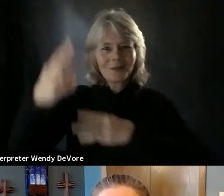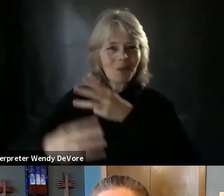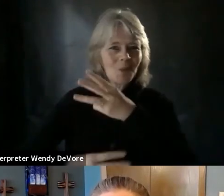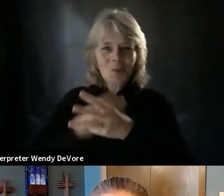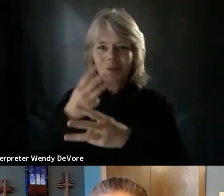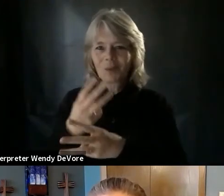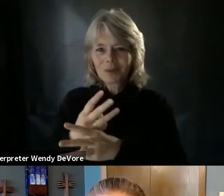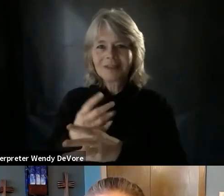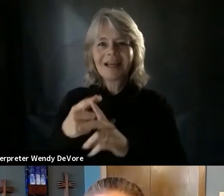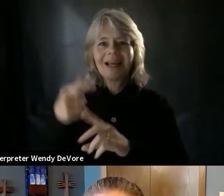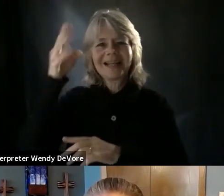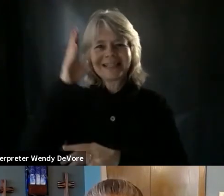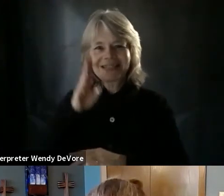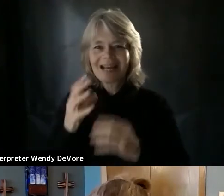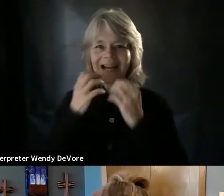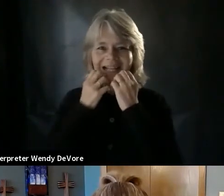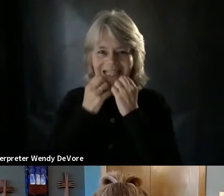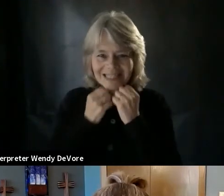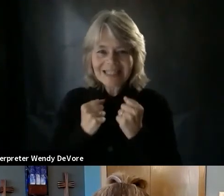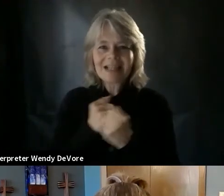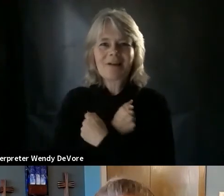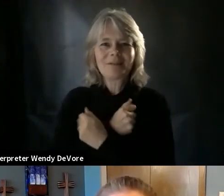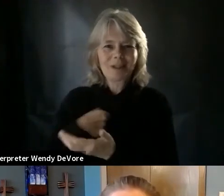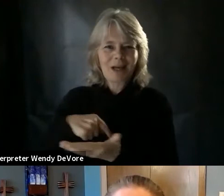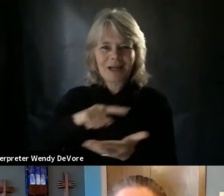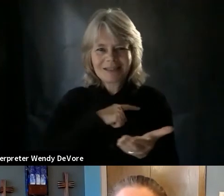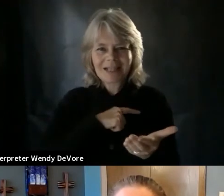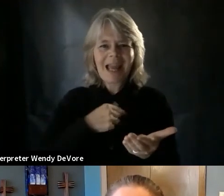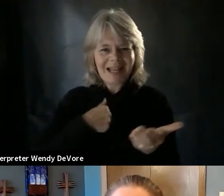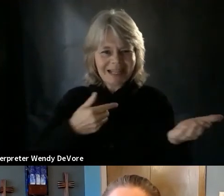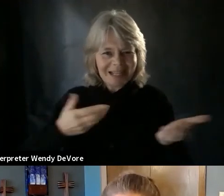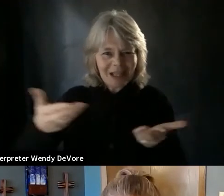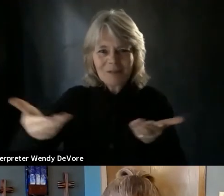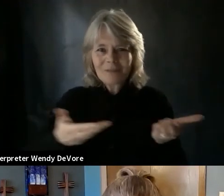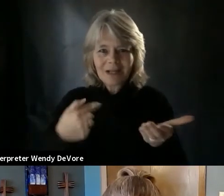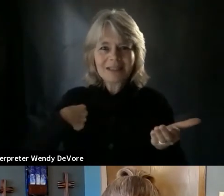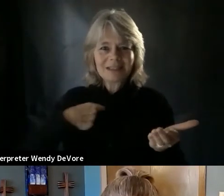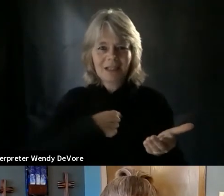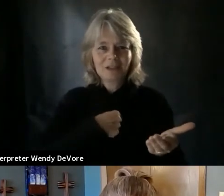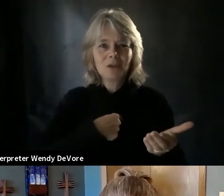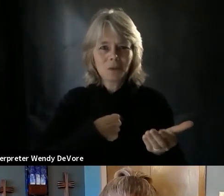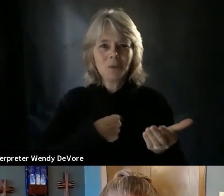And God's love invites us to be generous too.